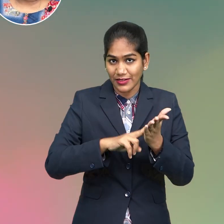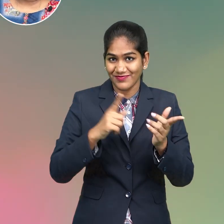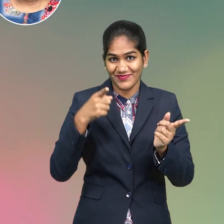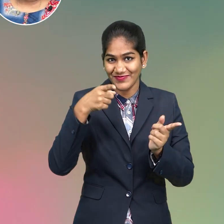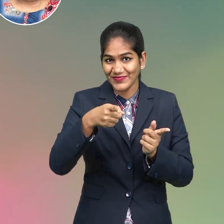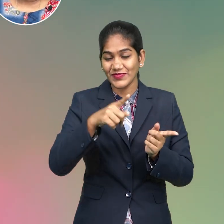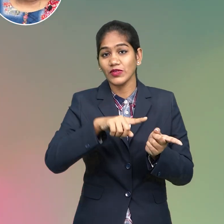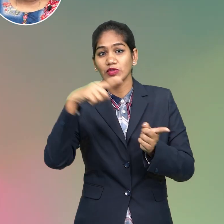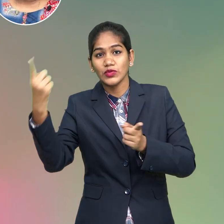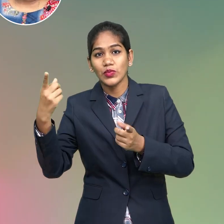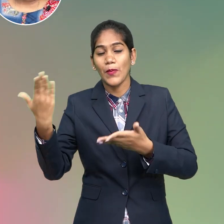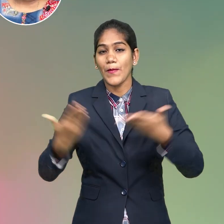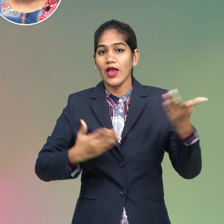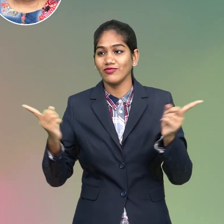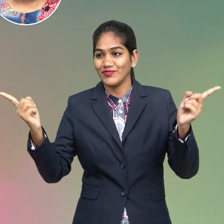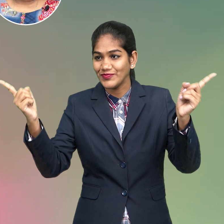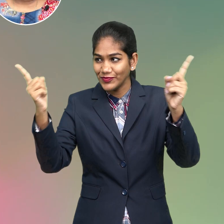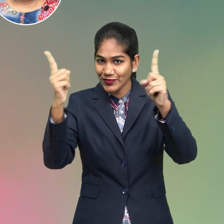it.